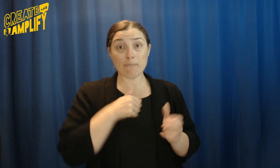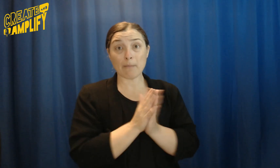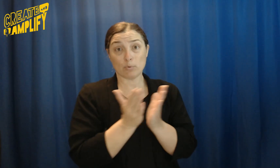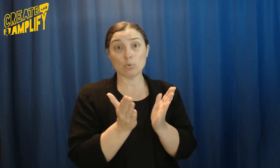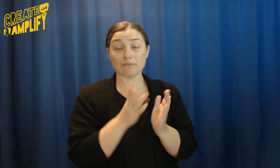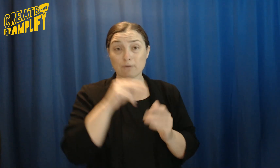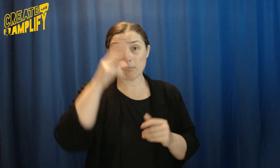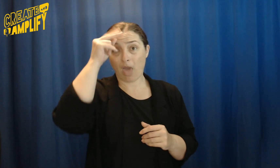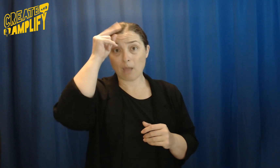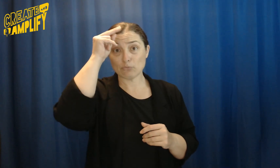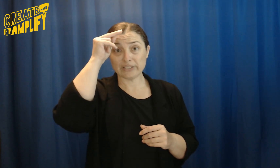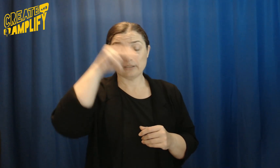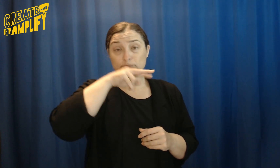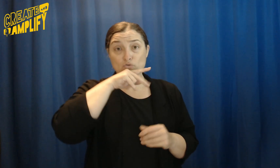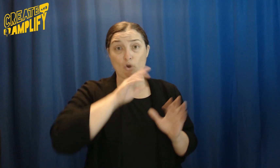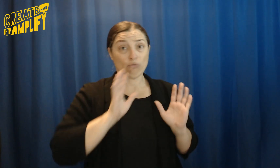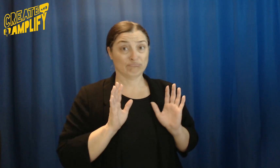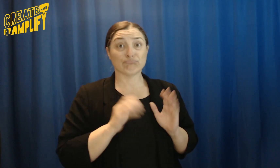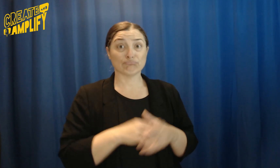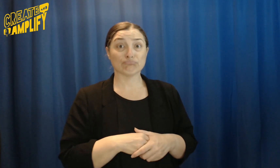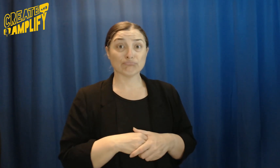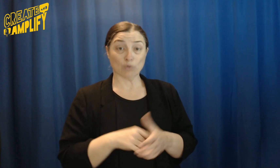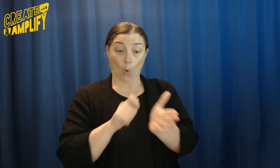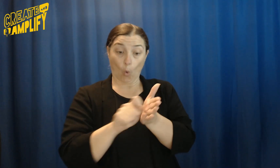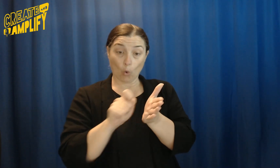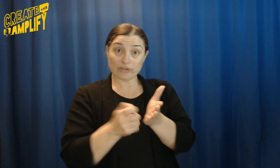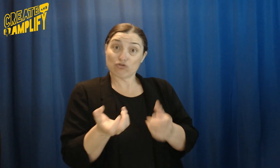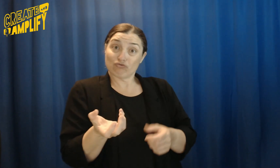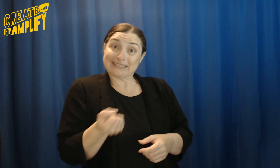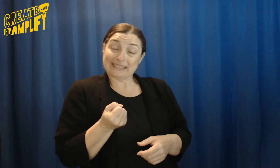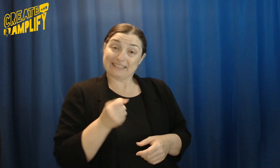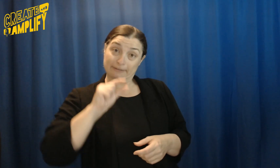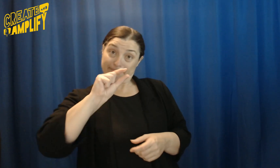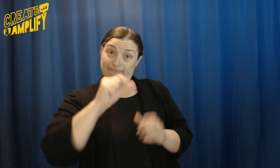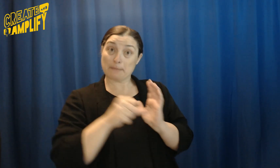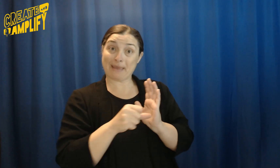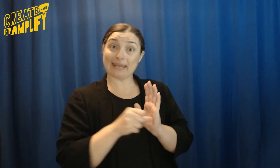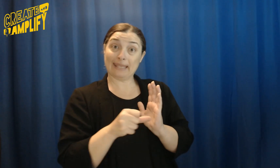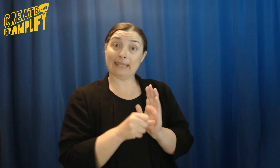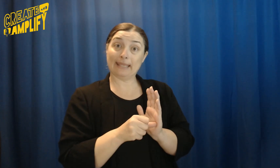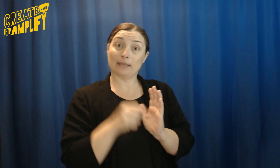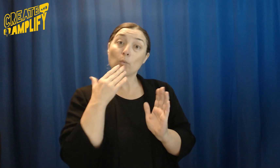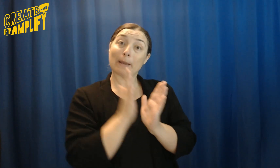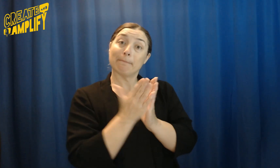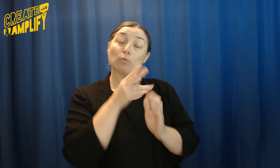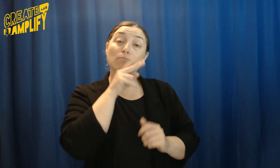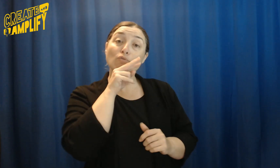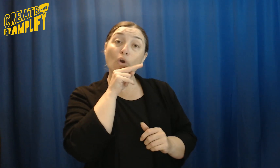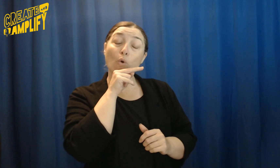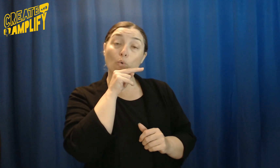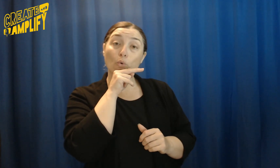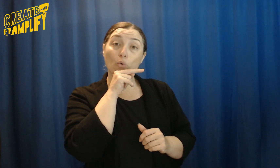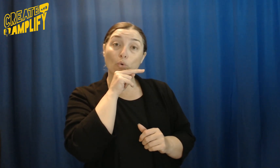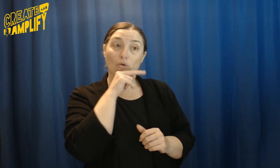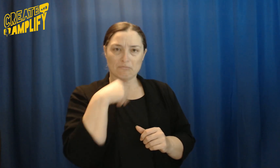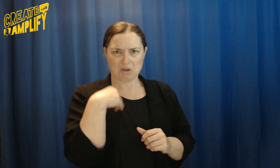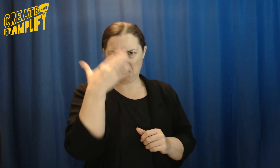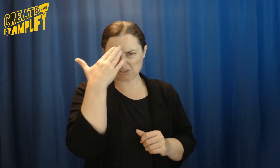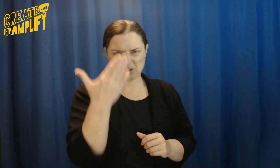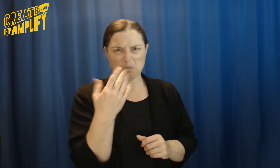library, because authors get a little bit of money every time their book is borrowed from the library. So I don't know if it's like 1 cent or 2 cents, but it